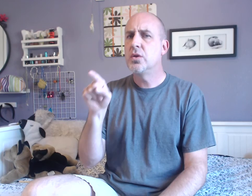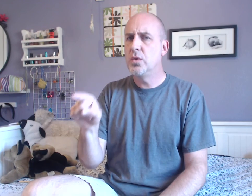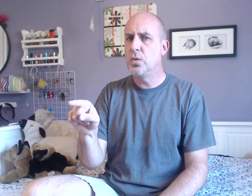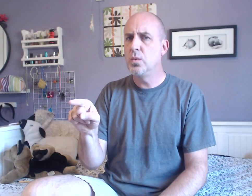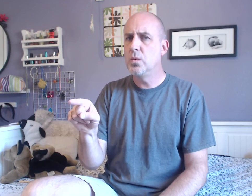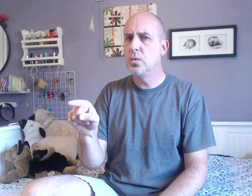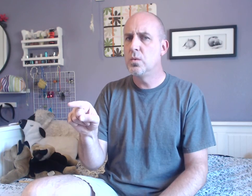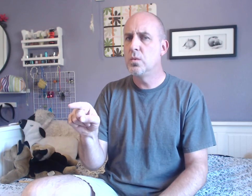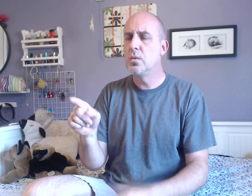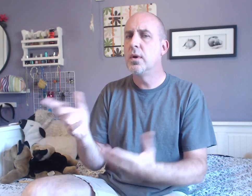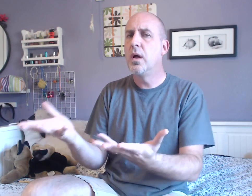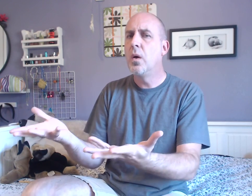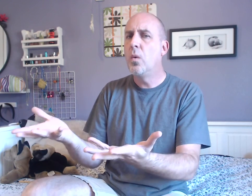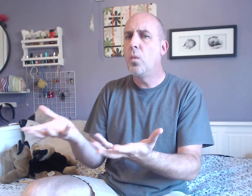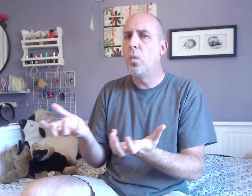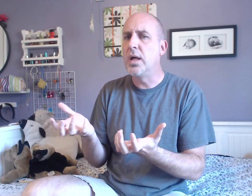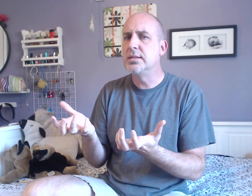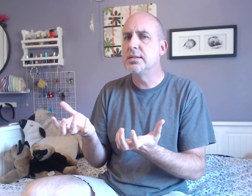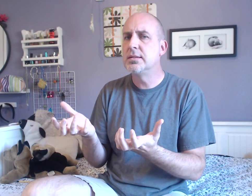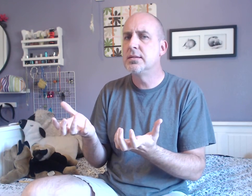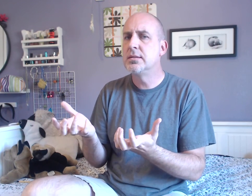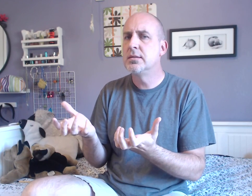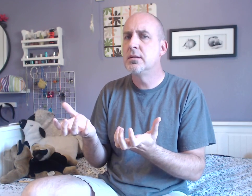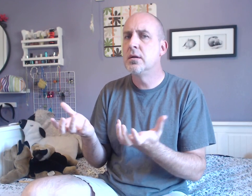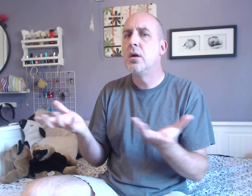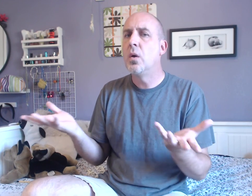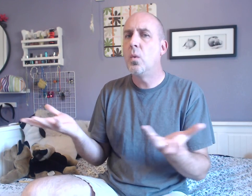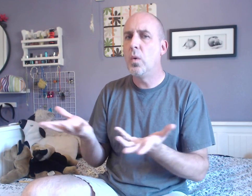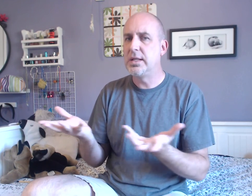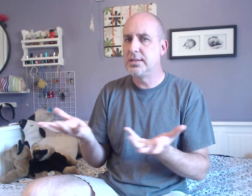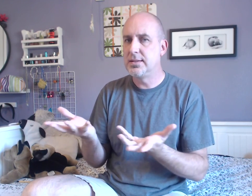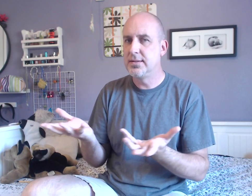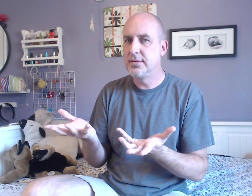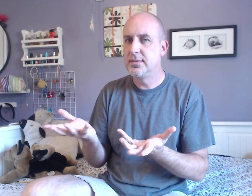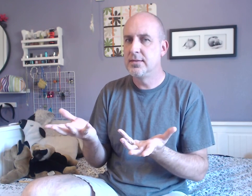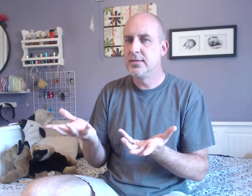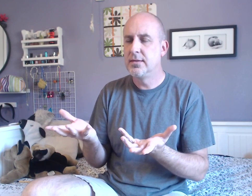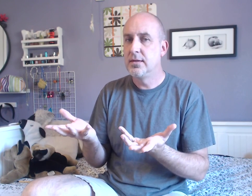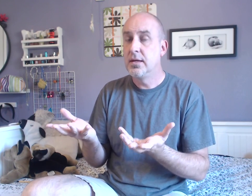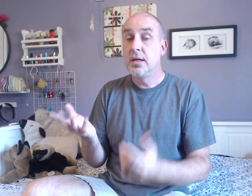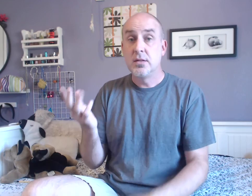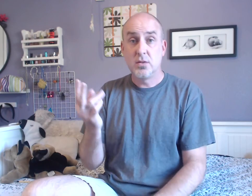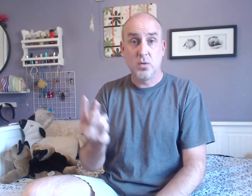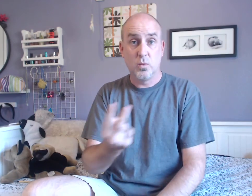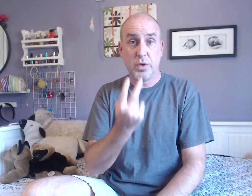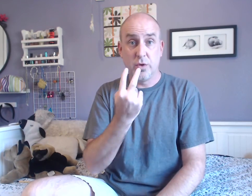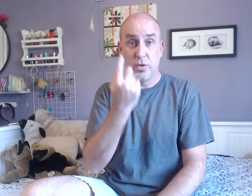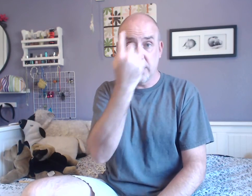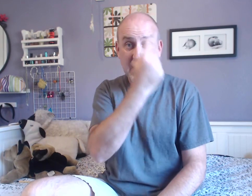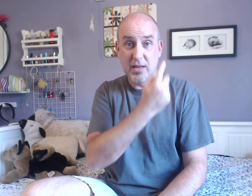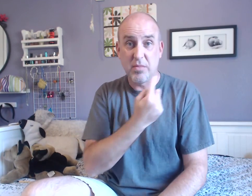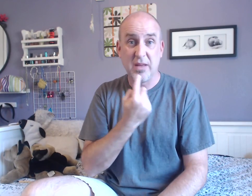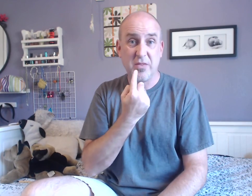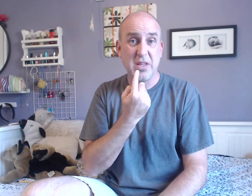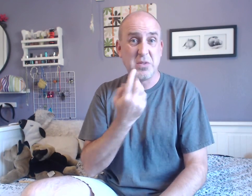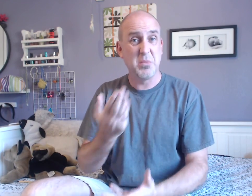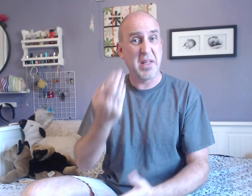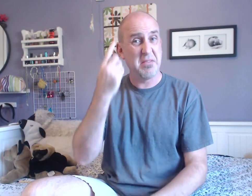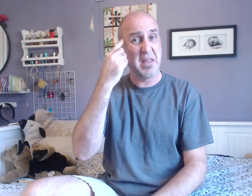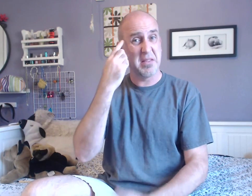You want what? So when you're looking at my face, you might think that